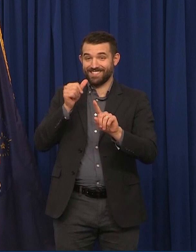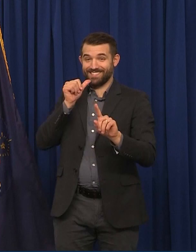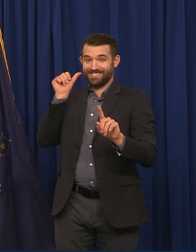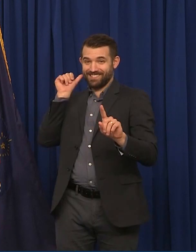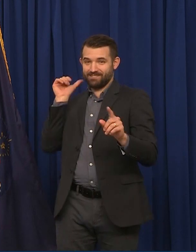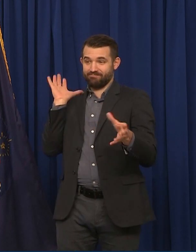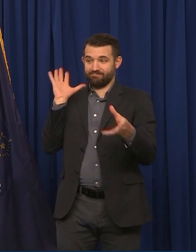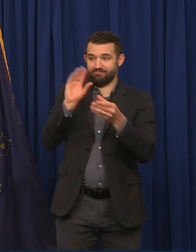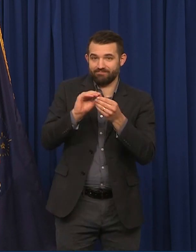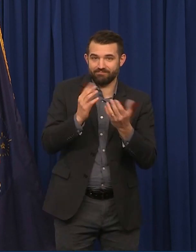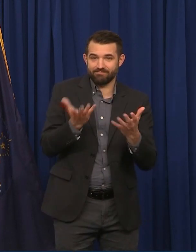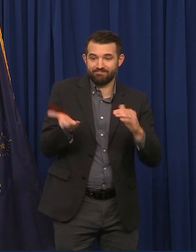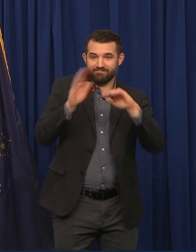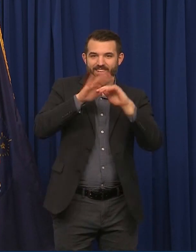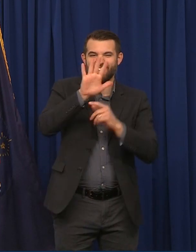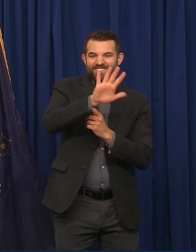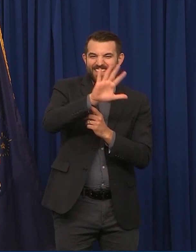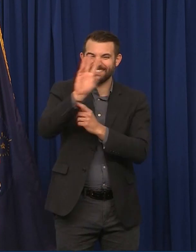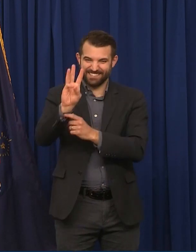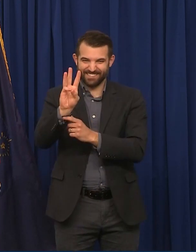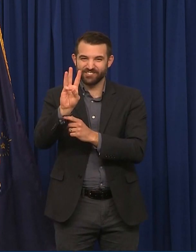cases since yesterday.